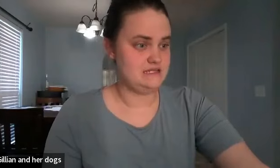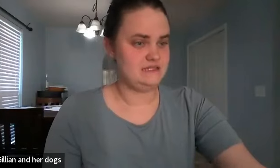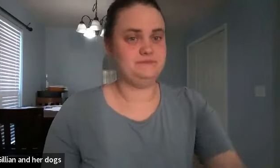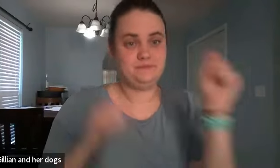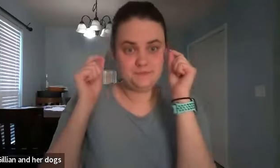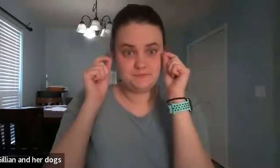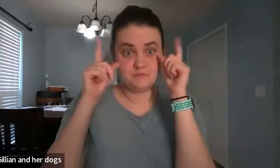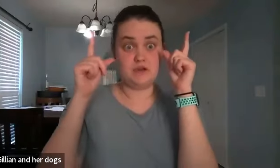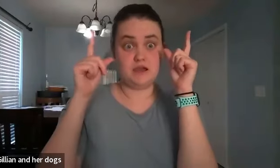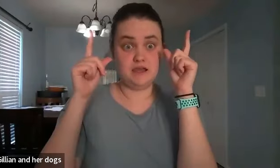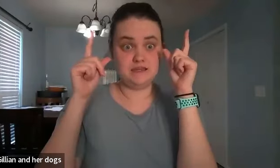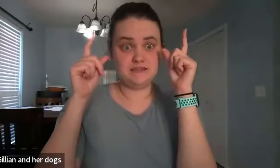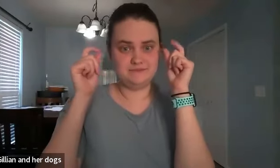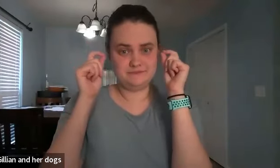Surprised. Surprised.